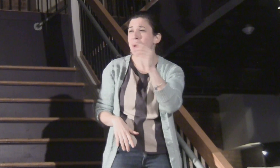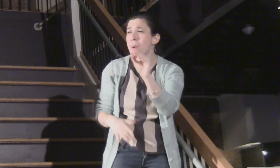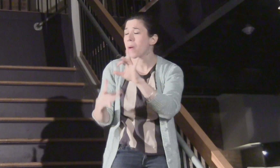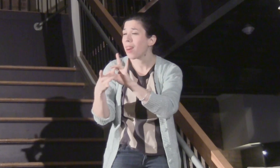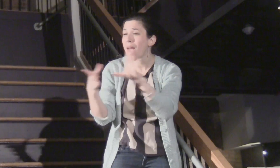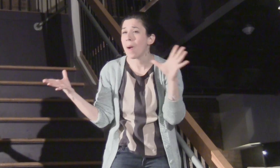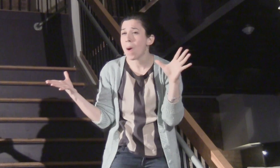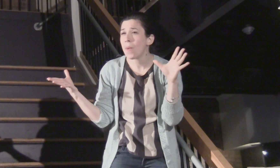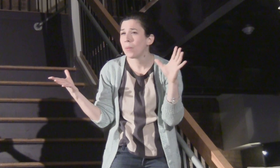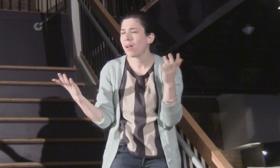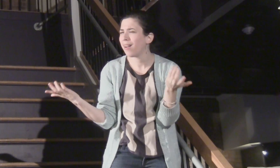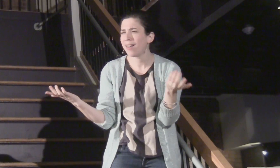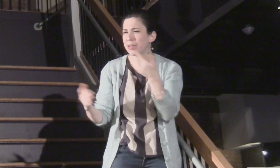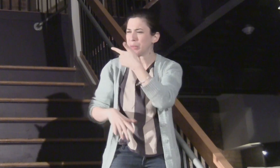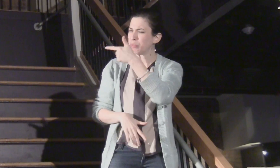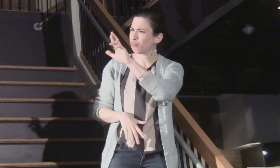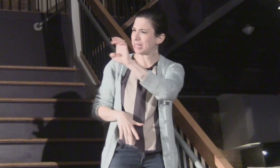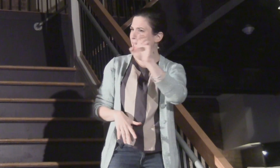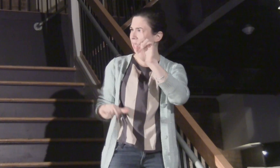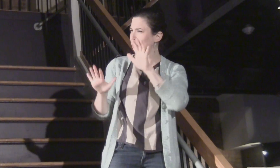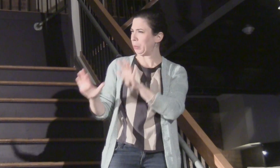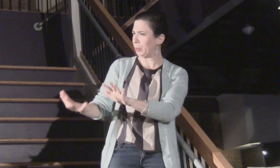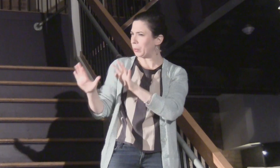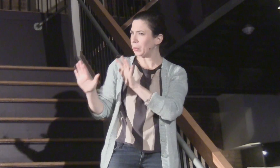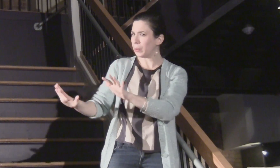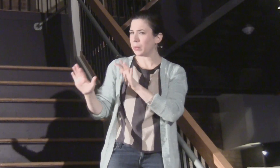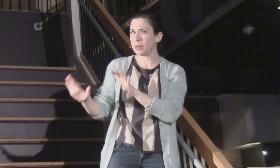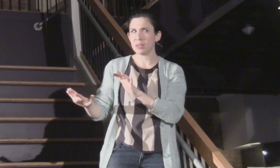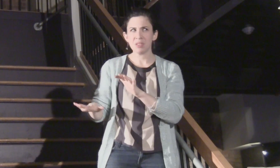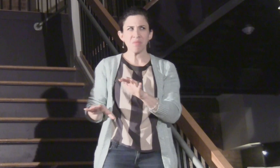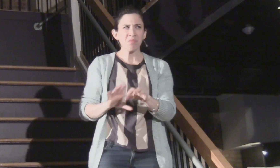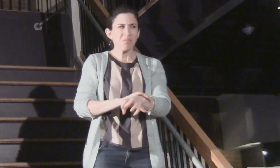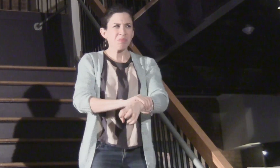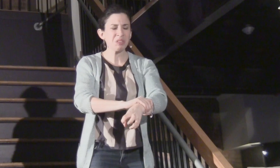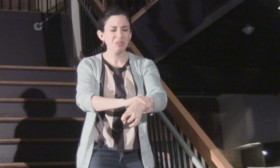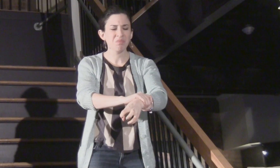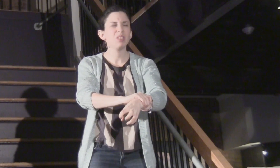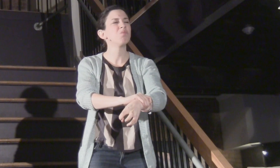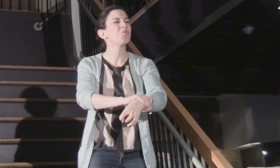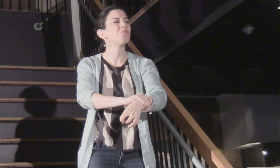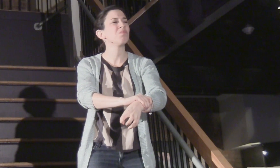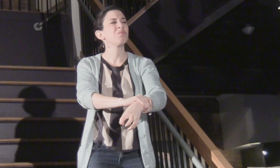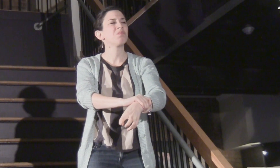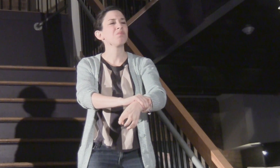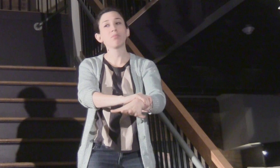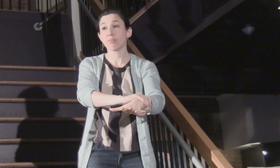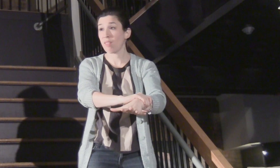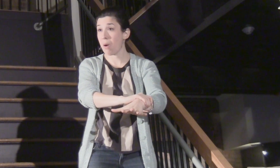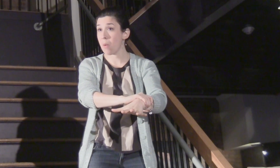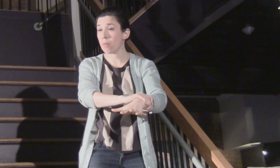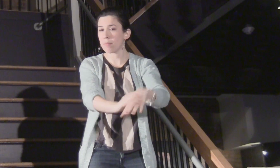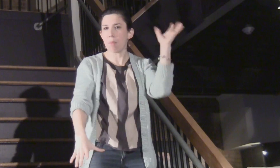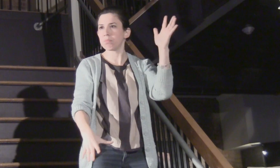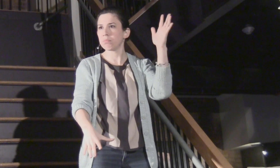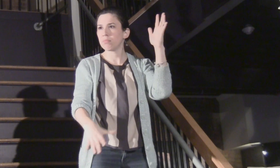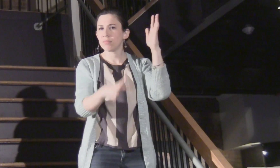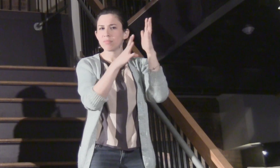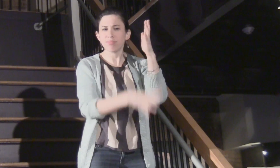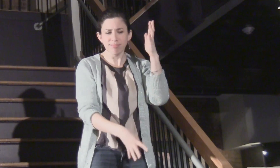yes, because you can't let go, because you're greedy. And the goblin's like, he let go of the pickles and his